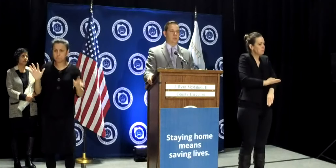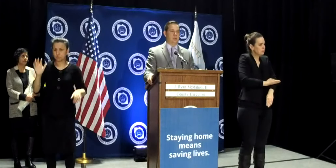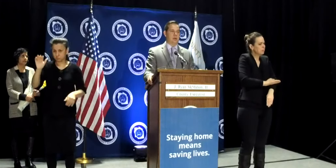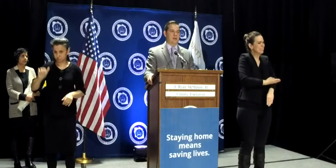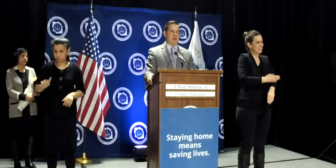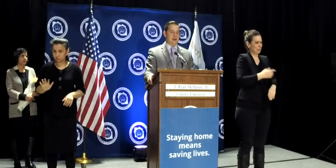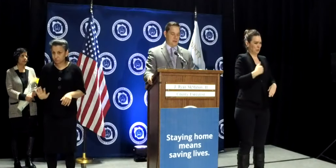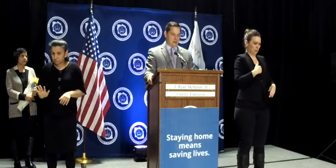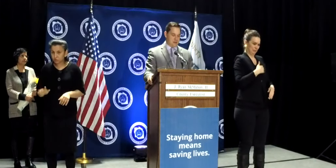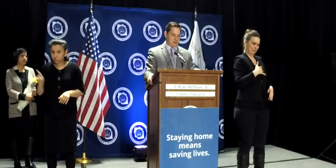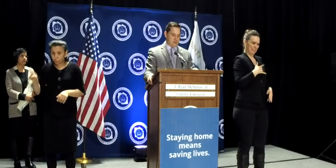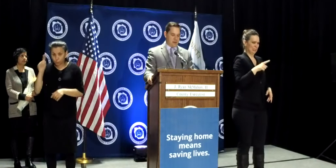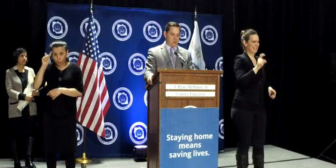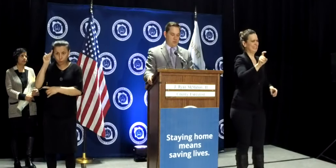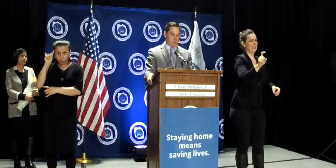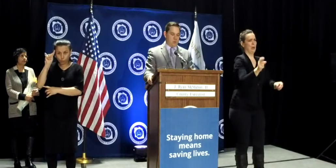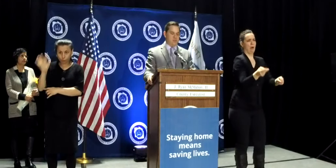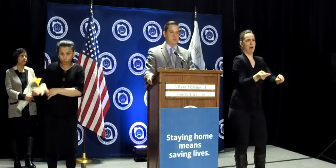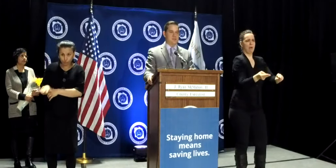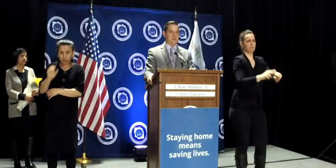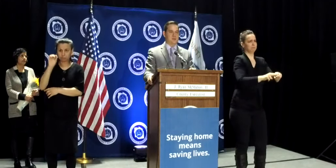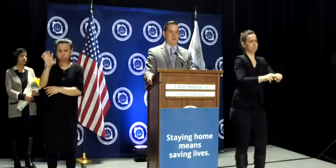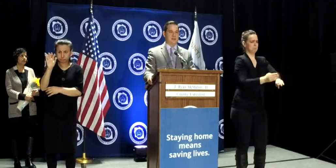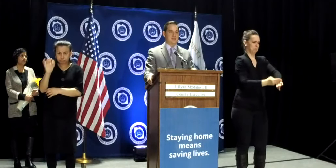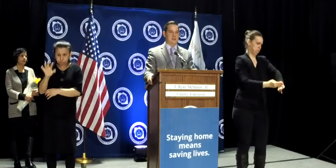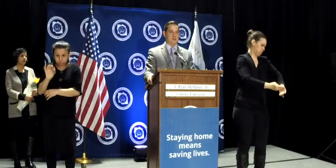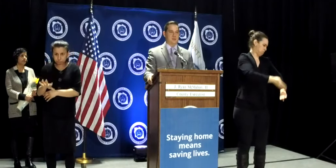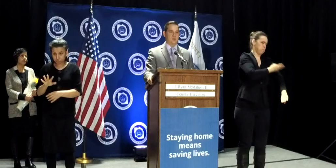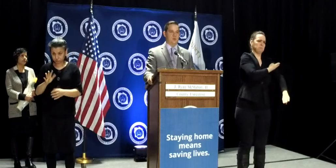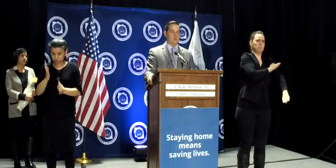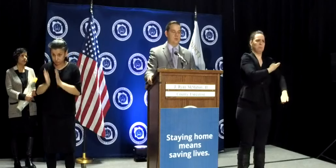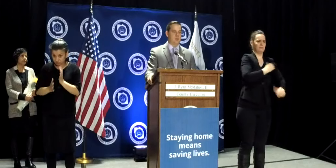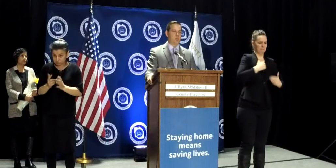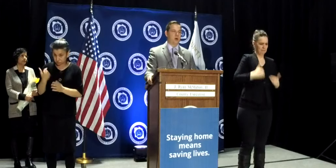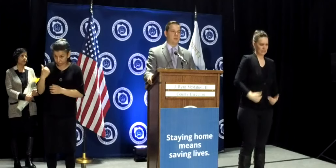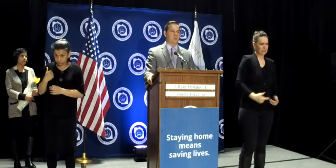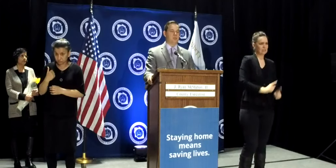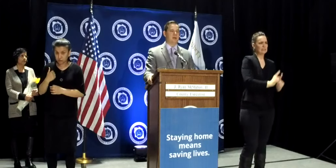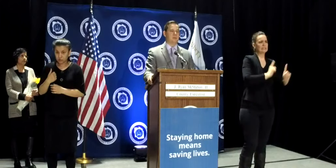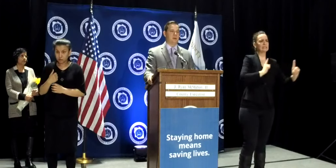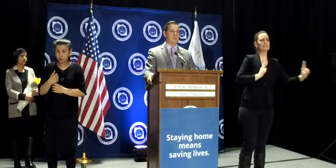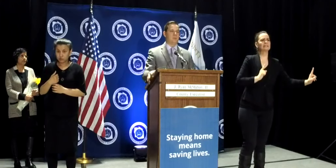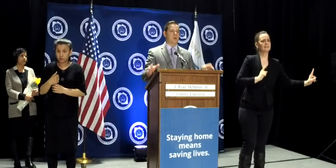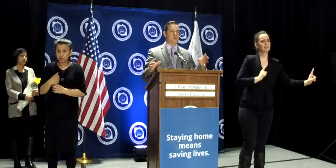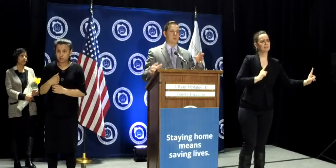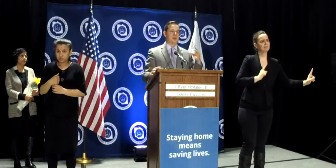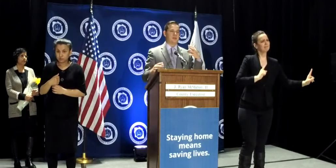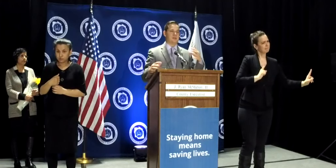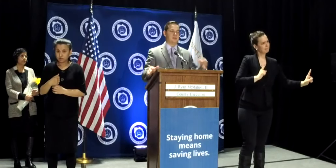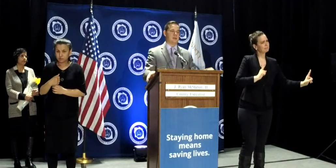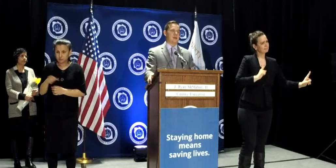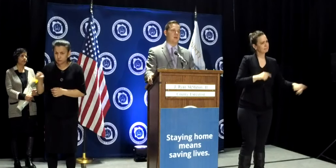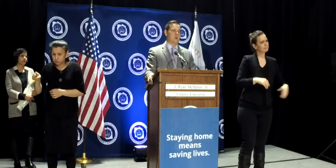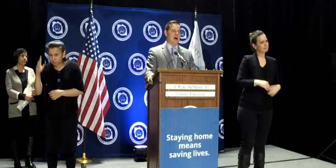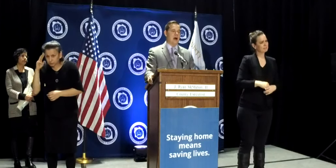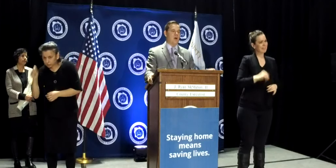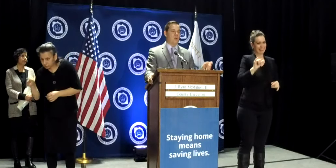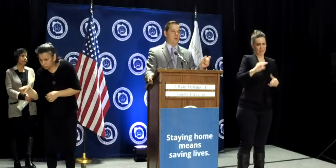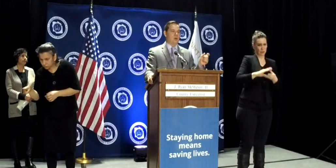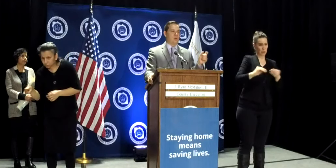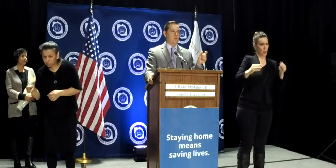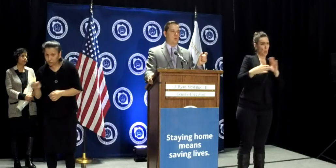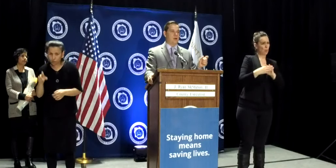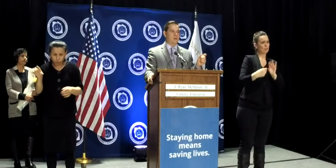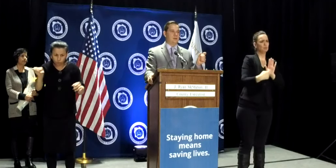example, and again, that wasn't one specific case, I think that brought in multiple cases, but